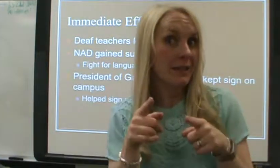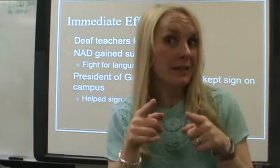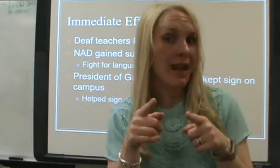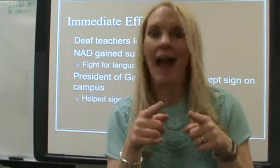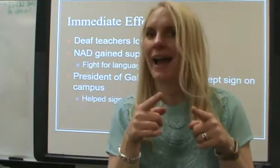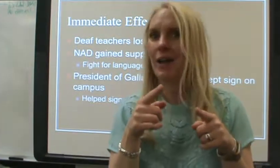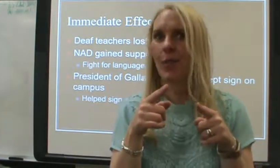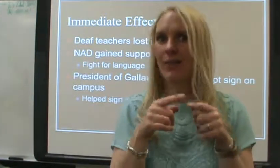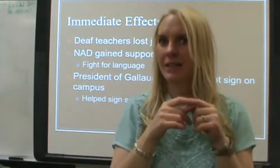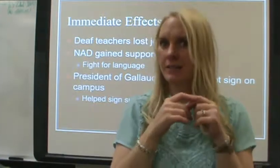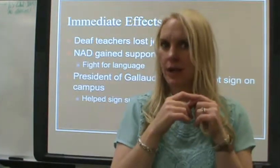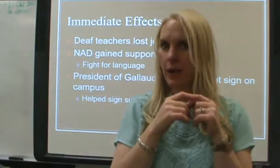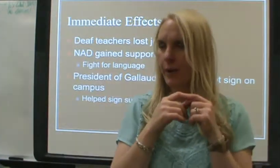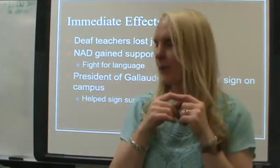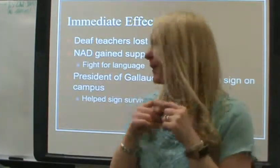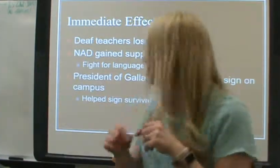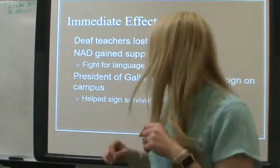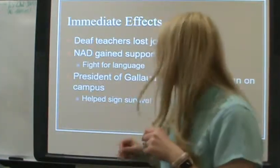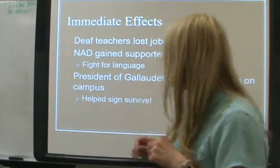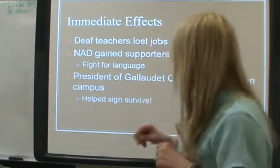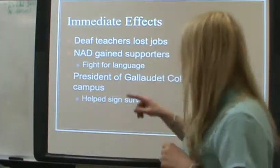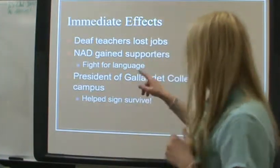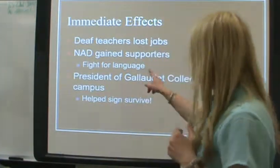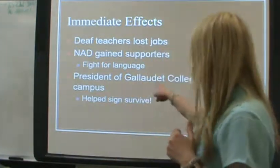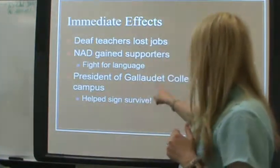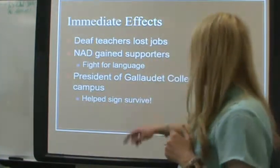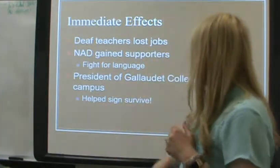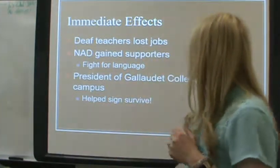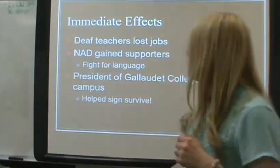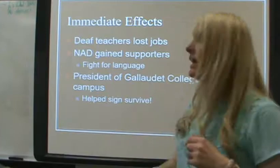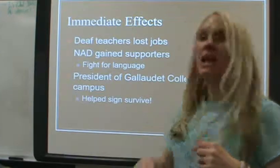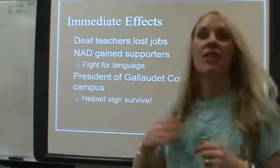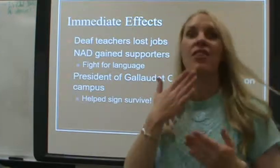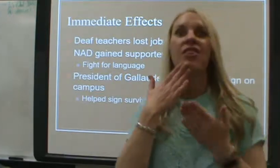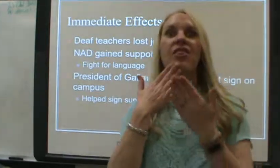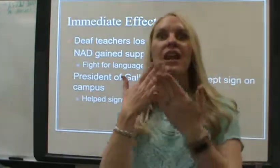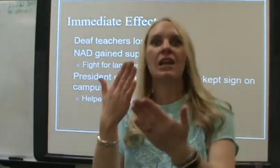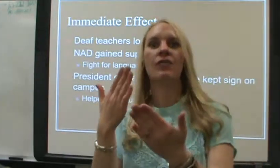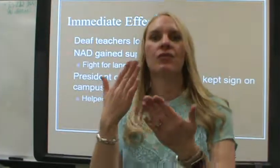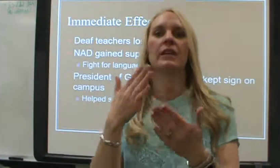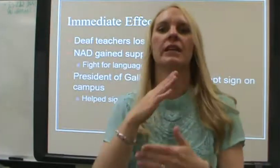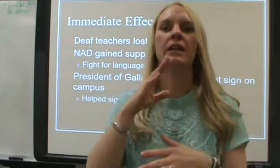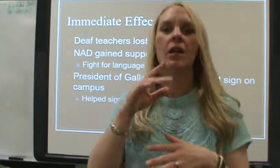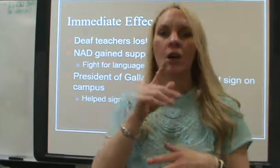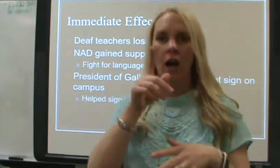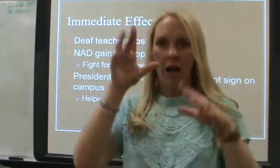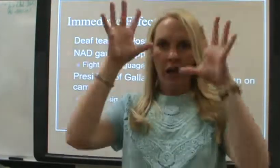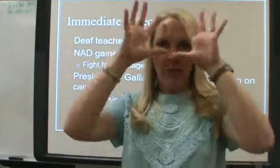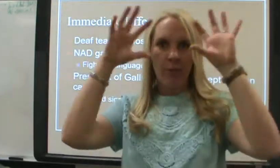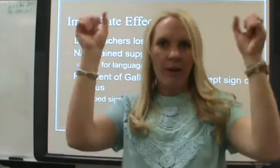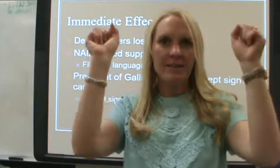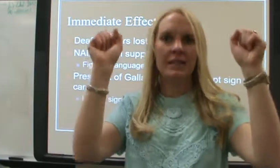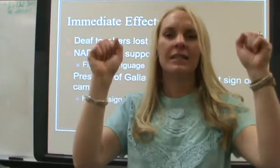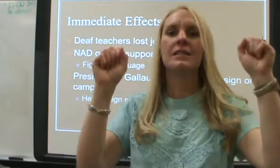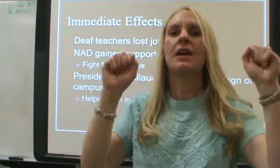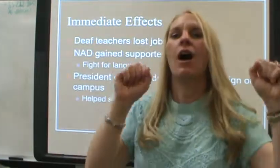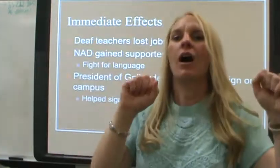Coinciding? I don't think so. All right, and then thankfully, the president